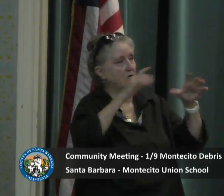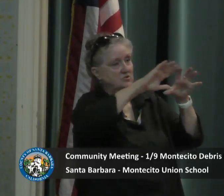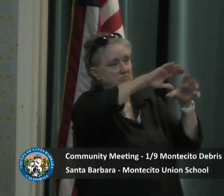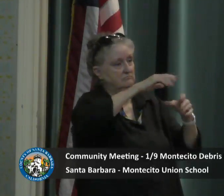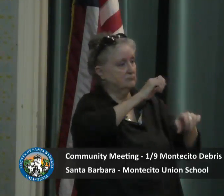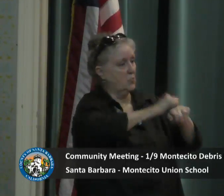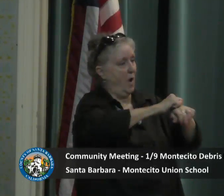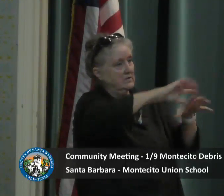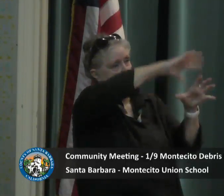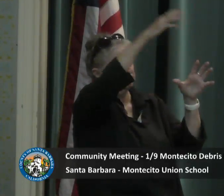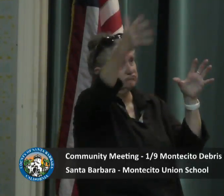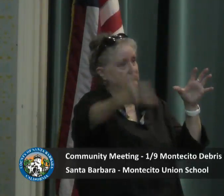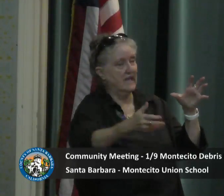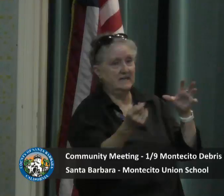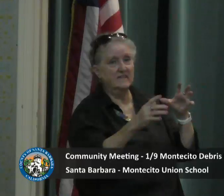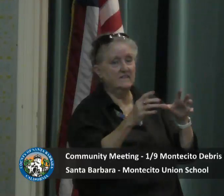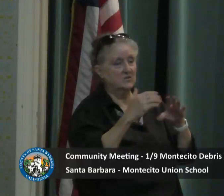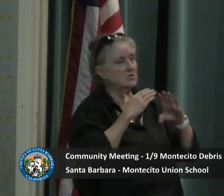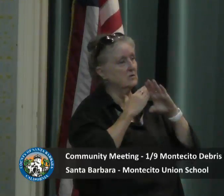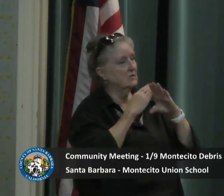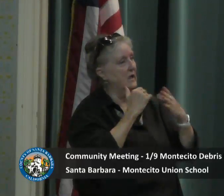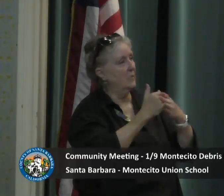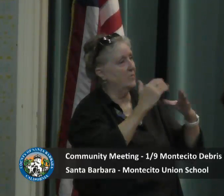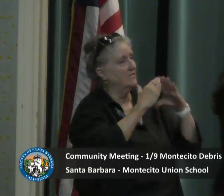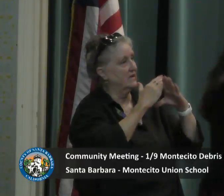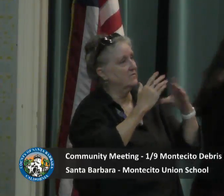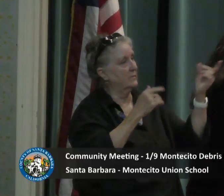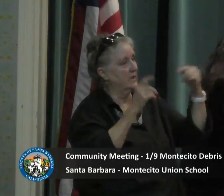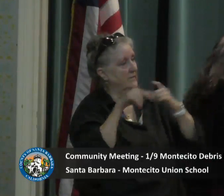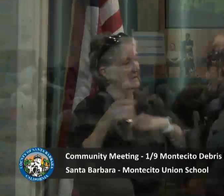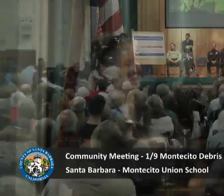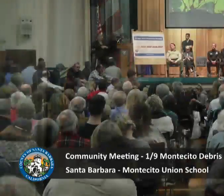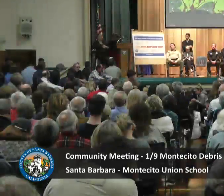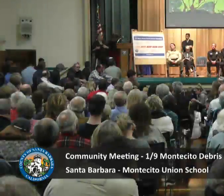to help prevent large debris from coming down?